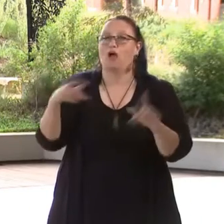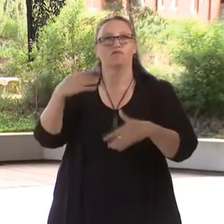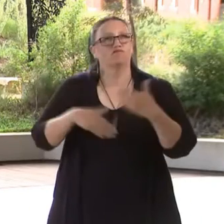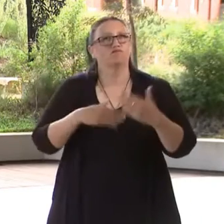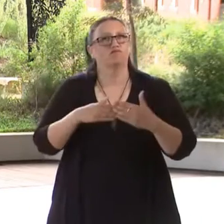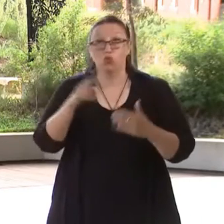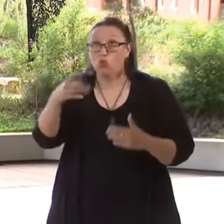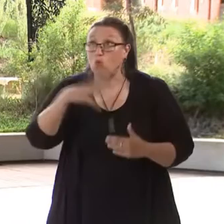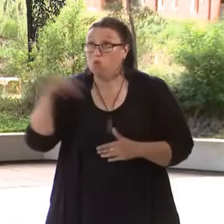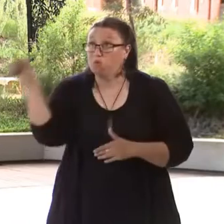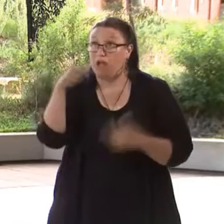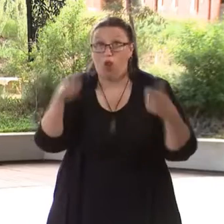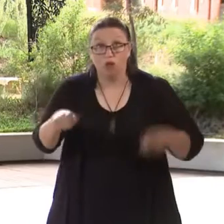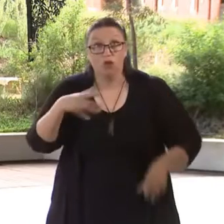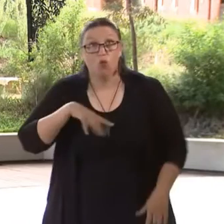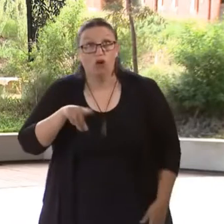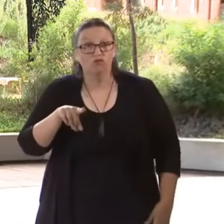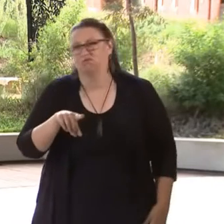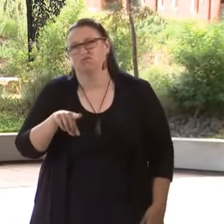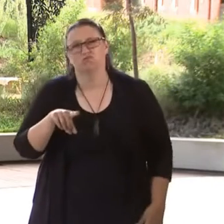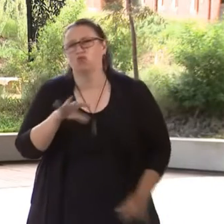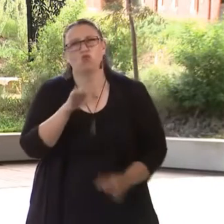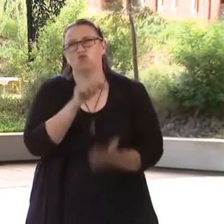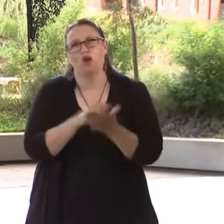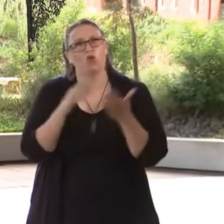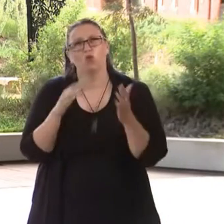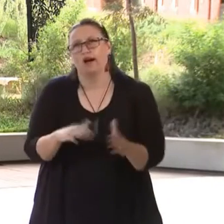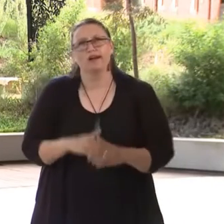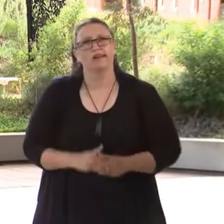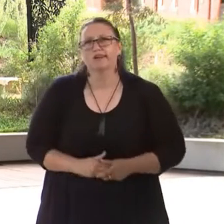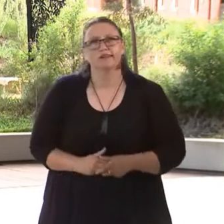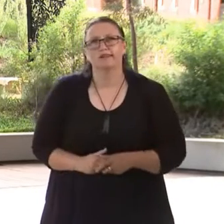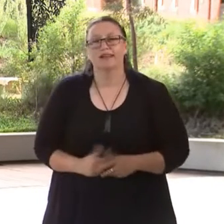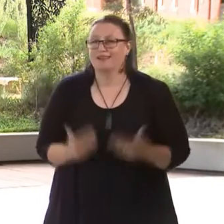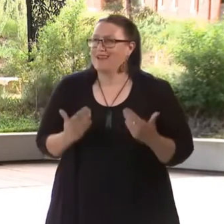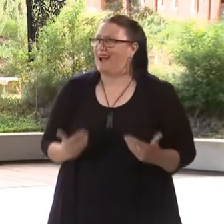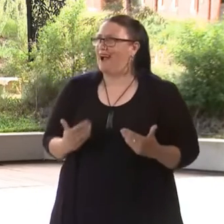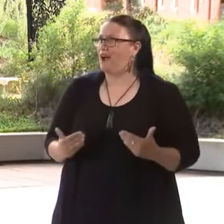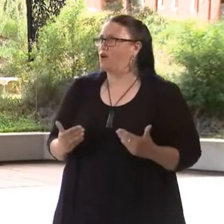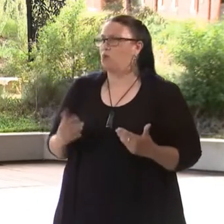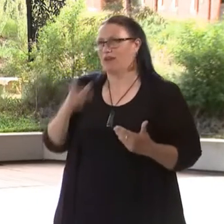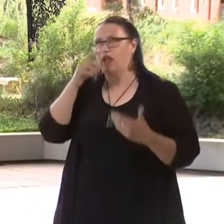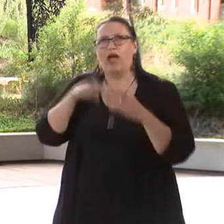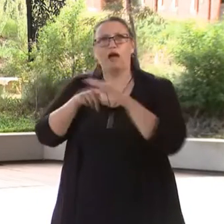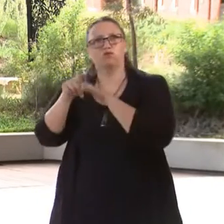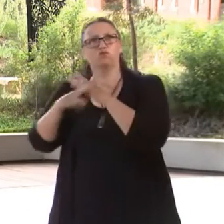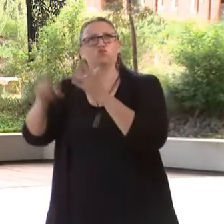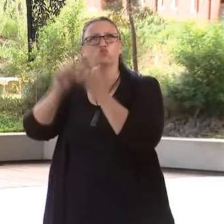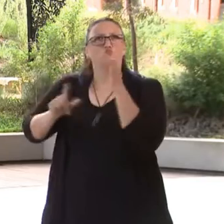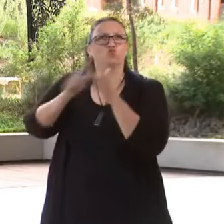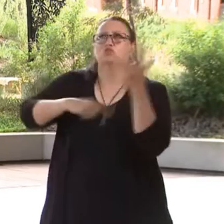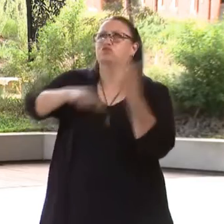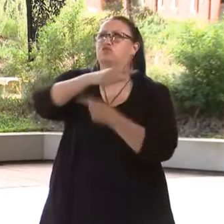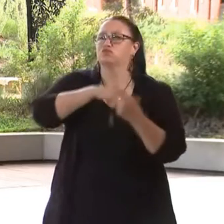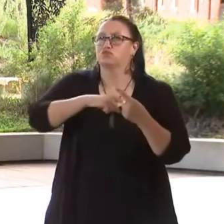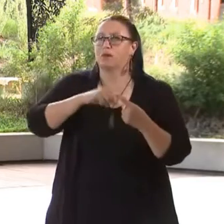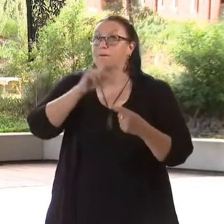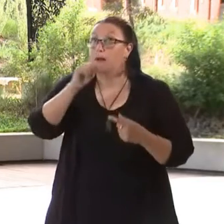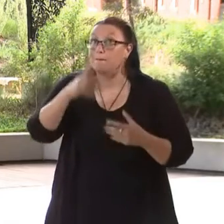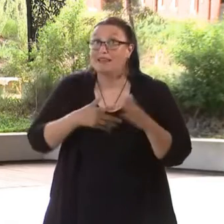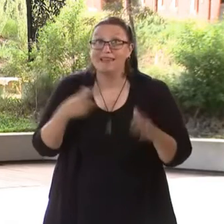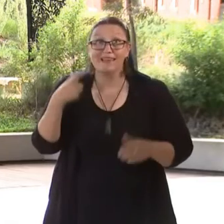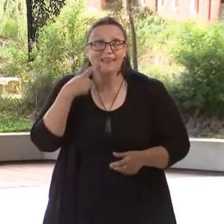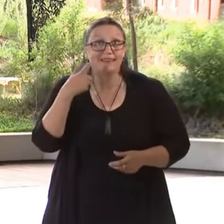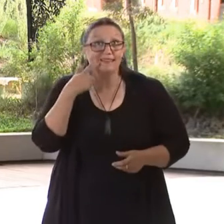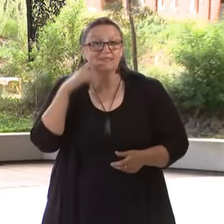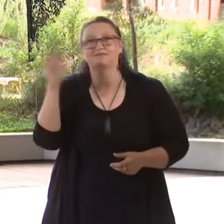approach. That is not the right approach at all for where we sit currently in this pandemic. Now that doesn't mean it's an easy road.